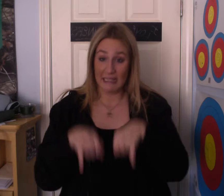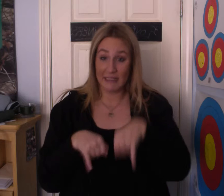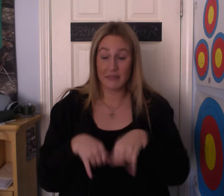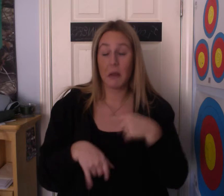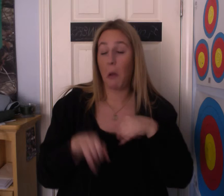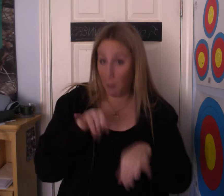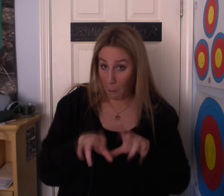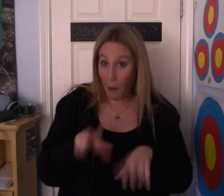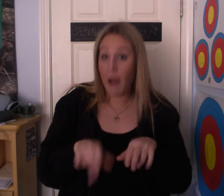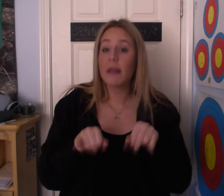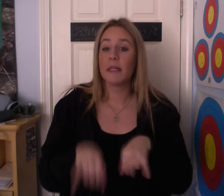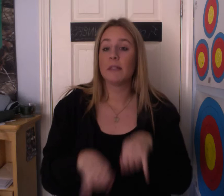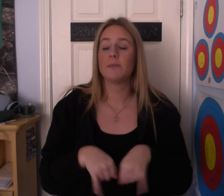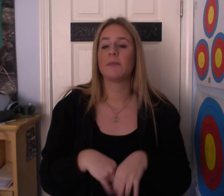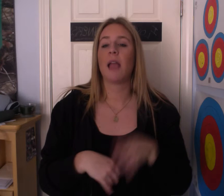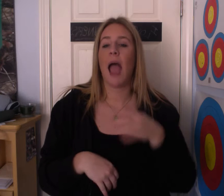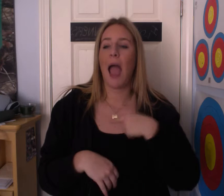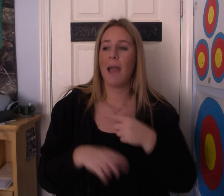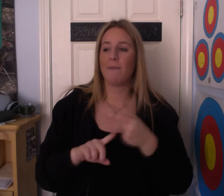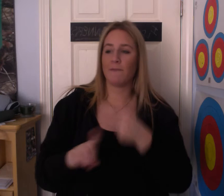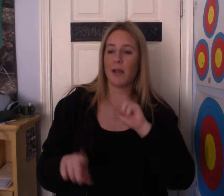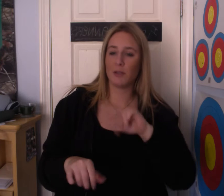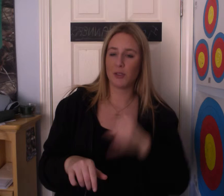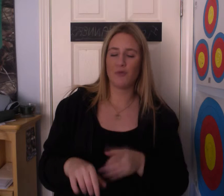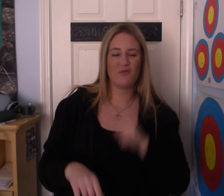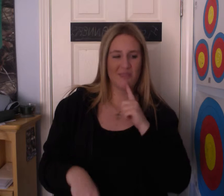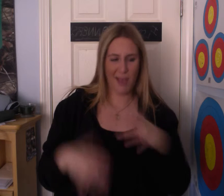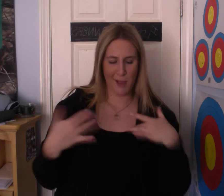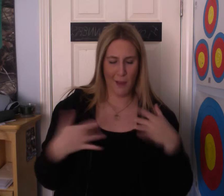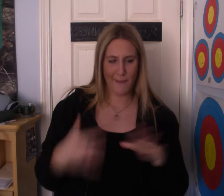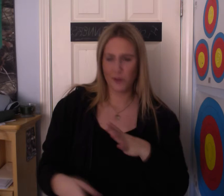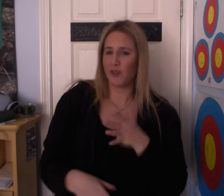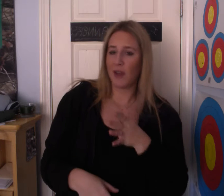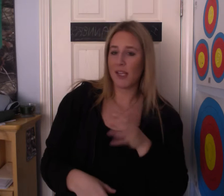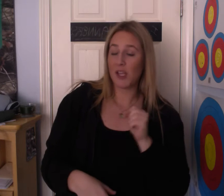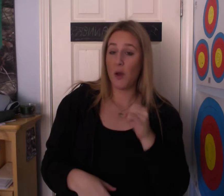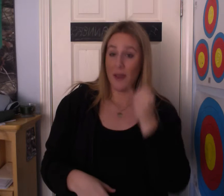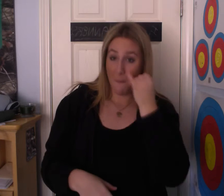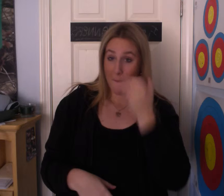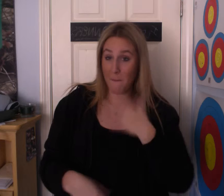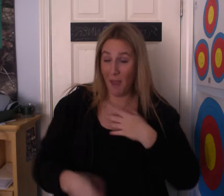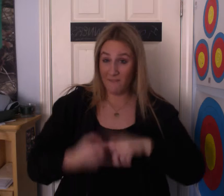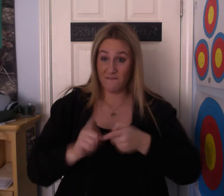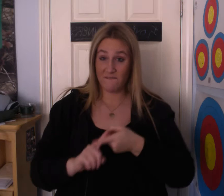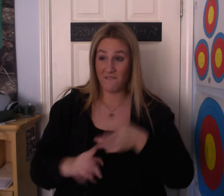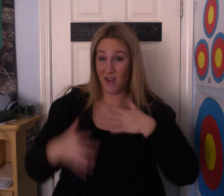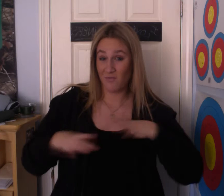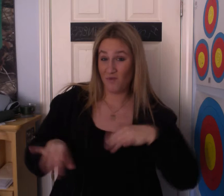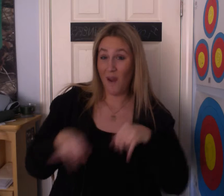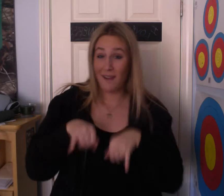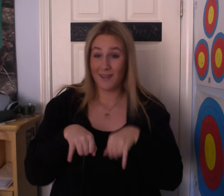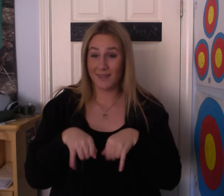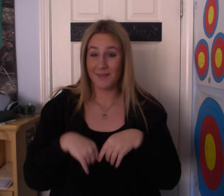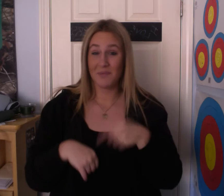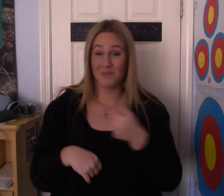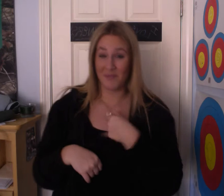and we are really concerned with being chic. So if my friends wore heels, so did I. And when my friends went and spent